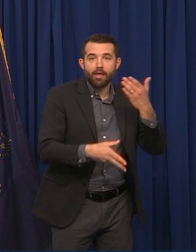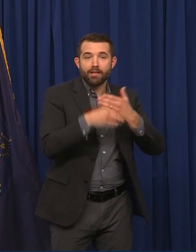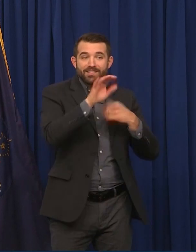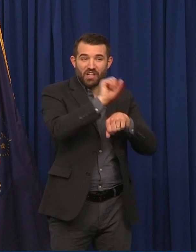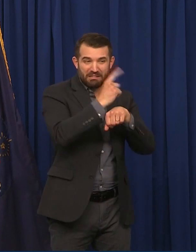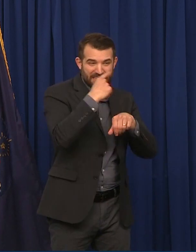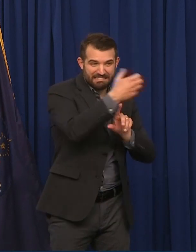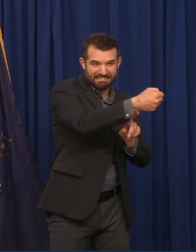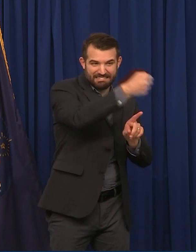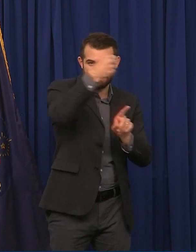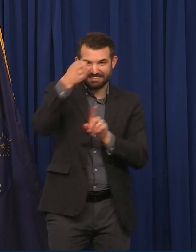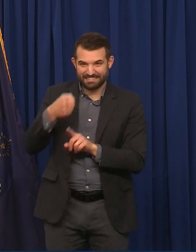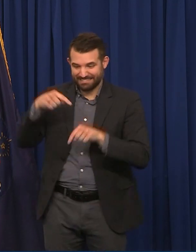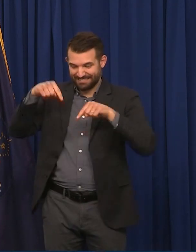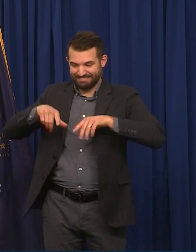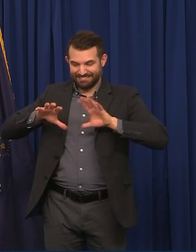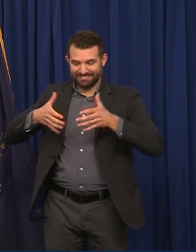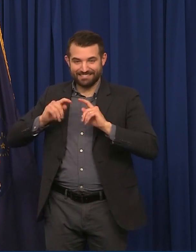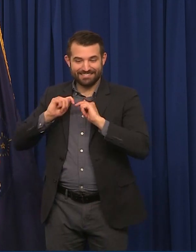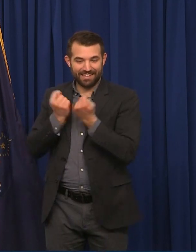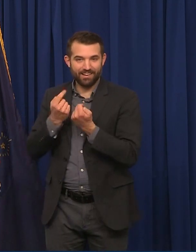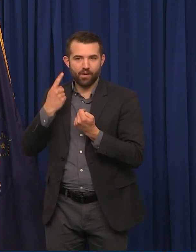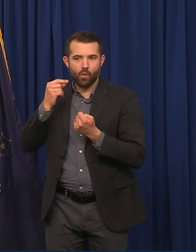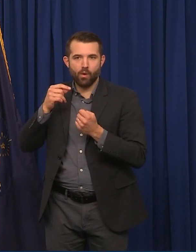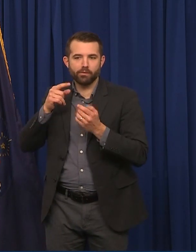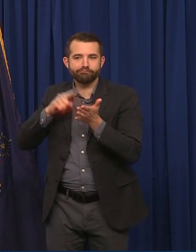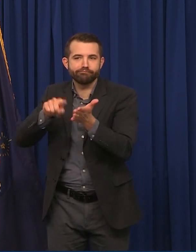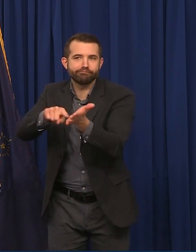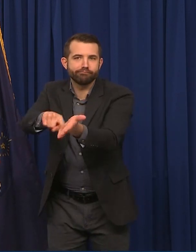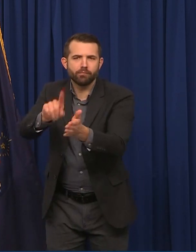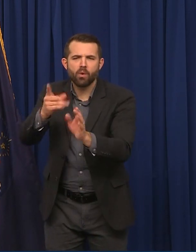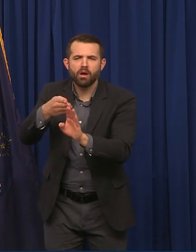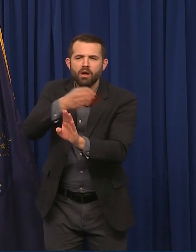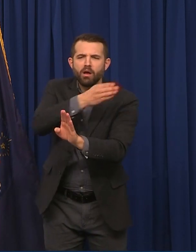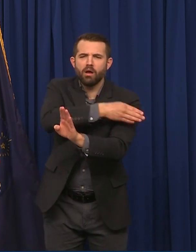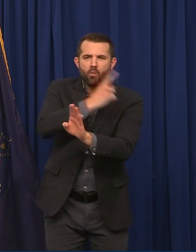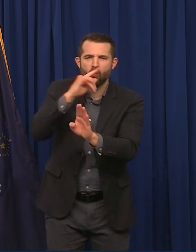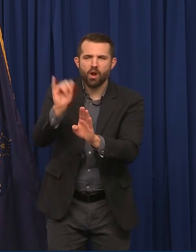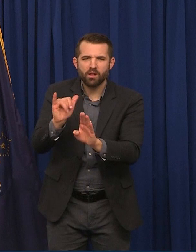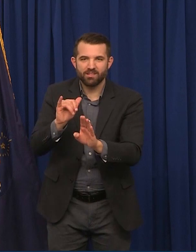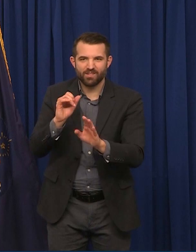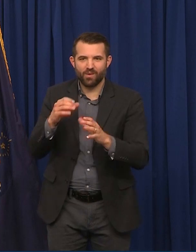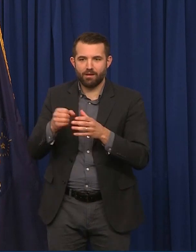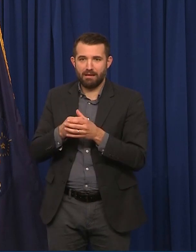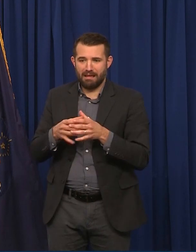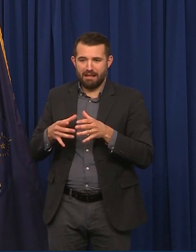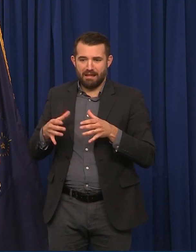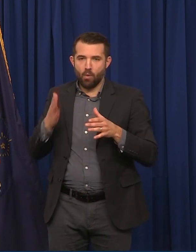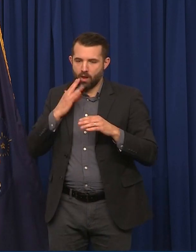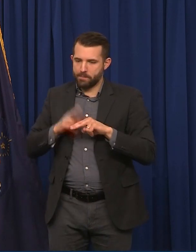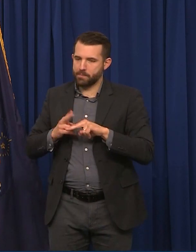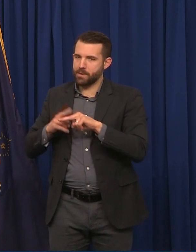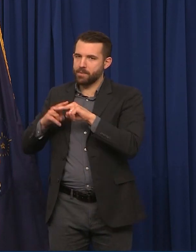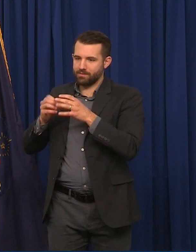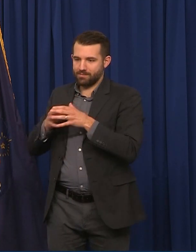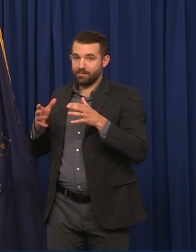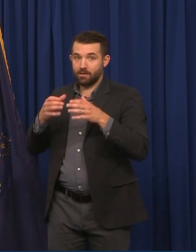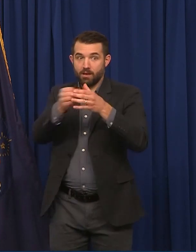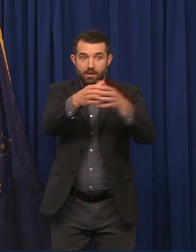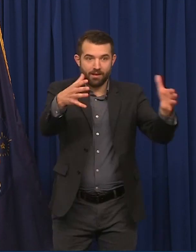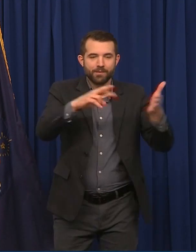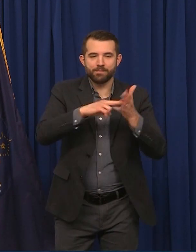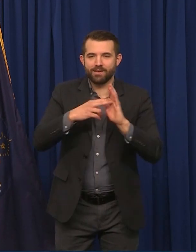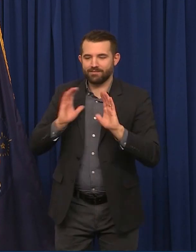infectious disease epidemiologists. So as our workload has grown, as the work we need to do to keep Maine people safe has